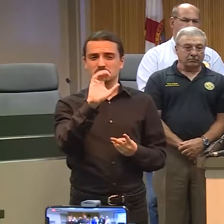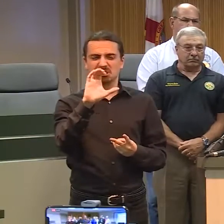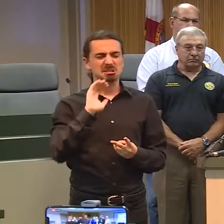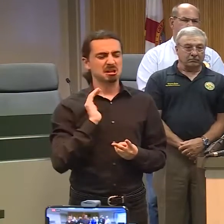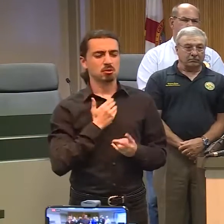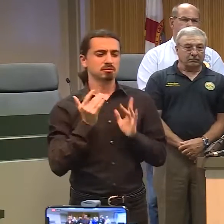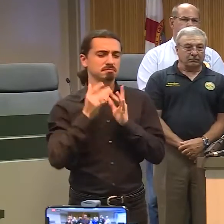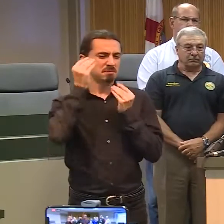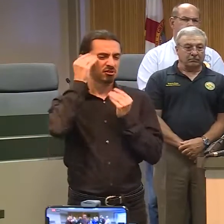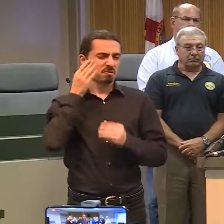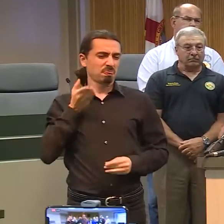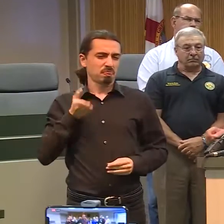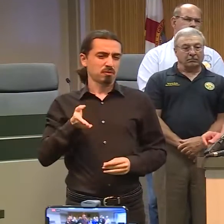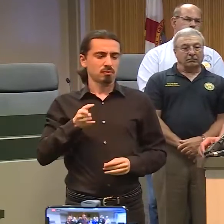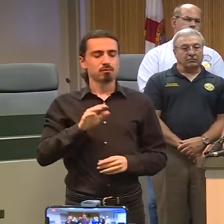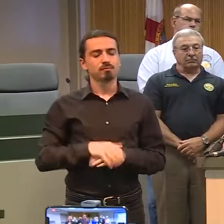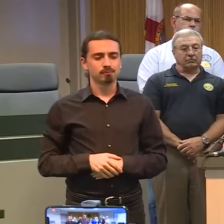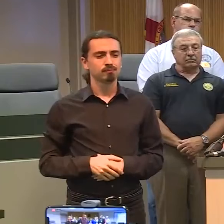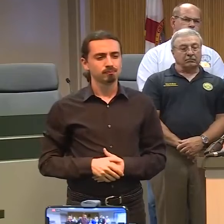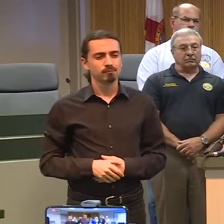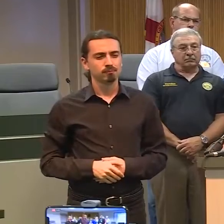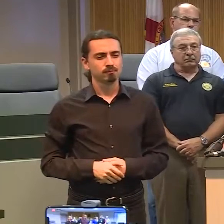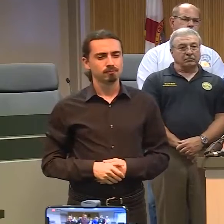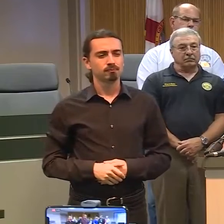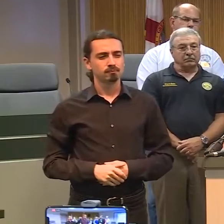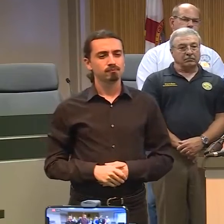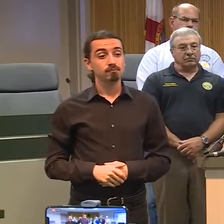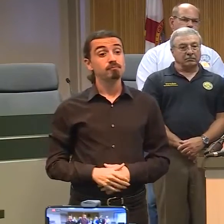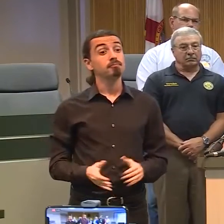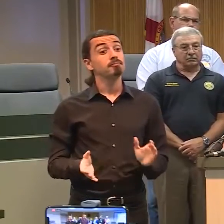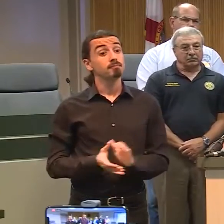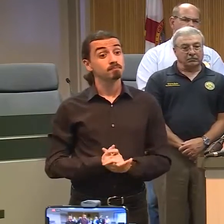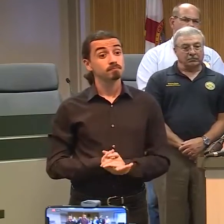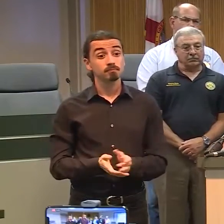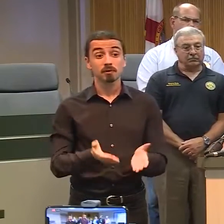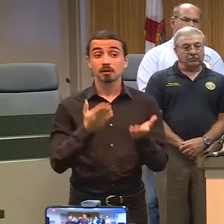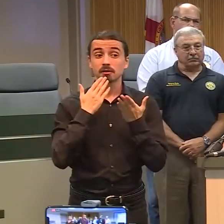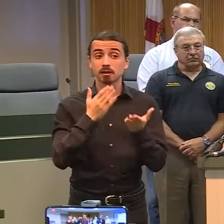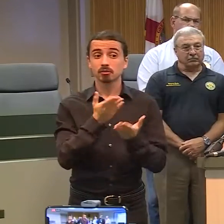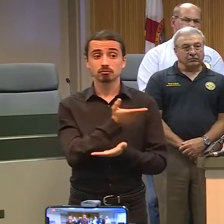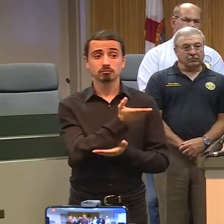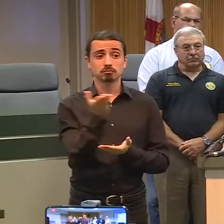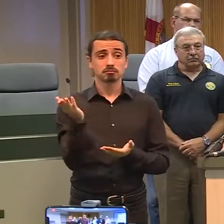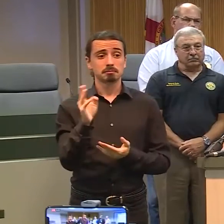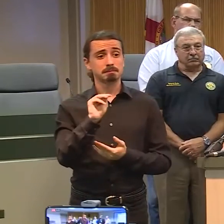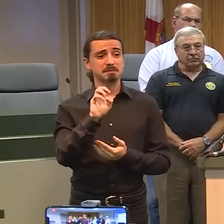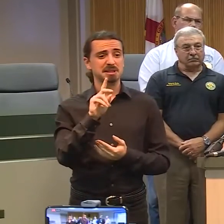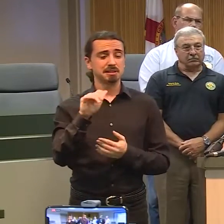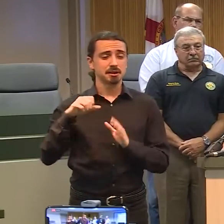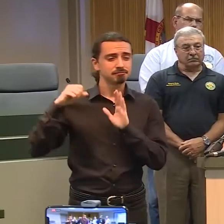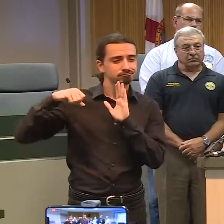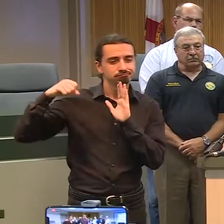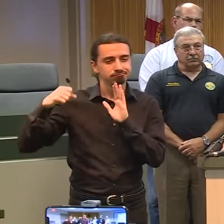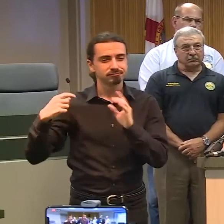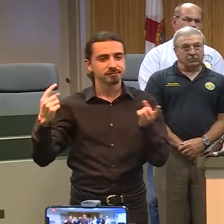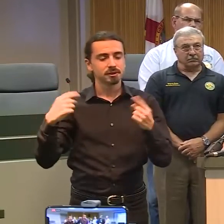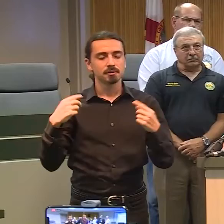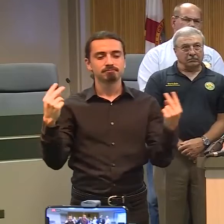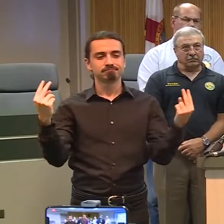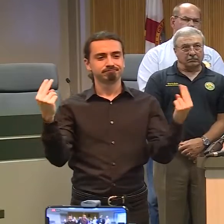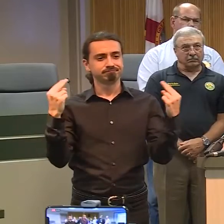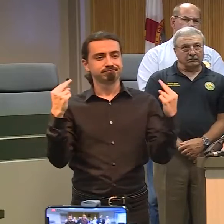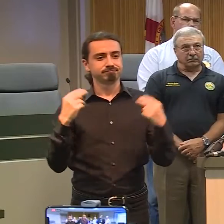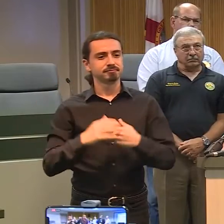Thank you, Howard. Also, I want to thank the media for coming out this afternoon to help us get the word out to folks, especially